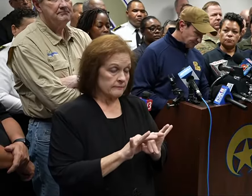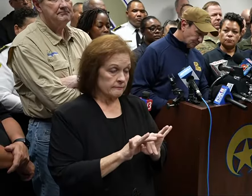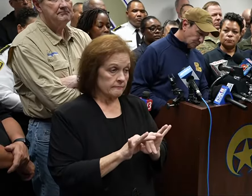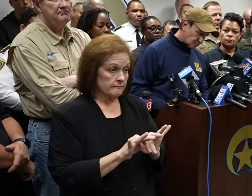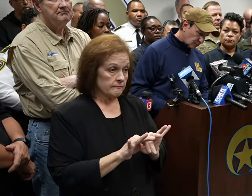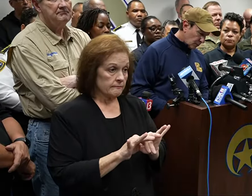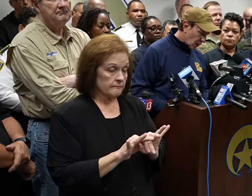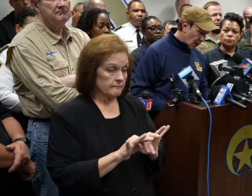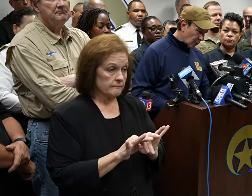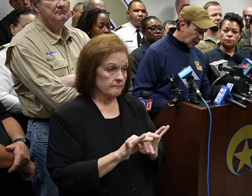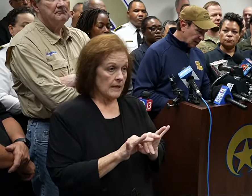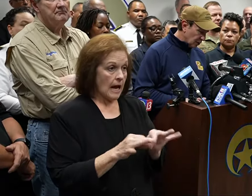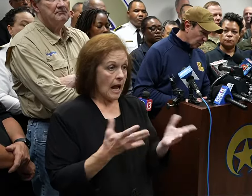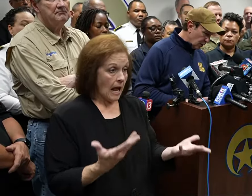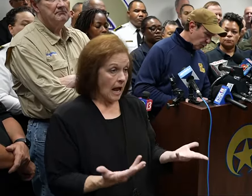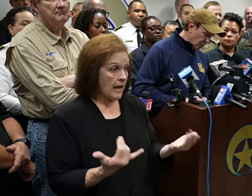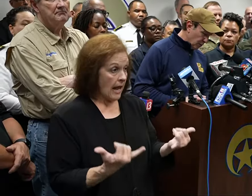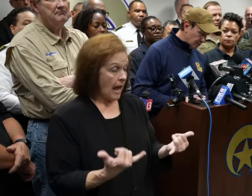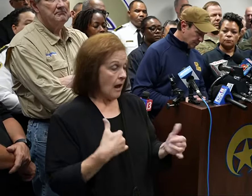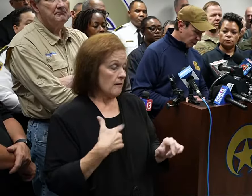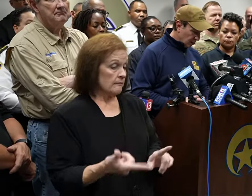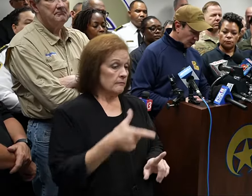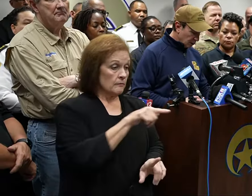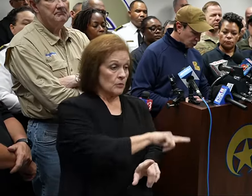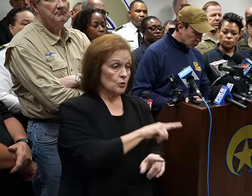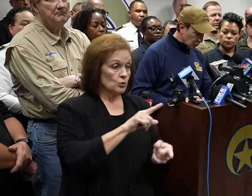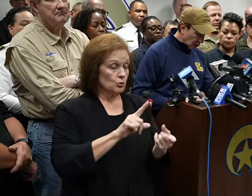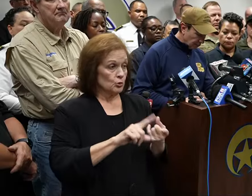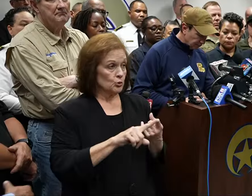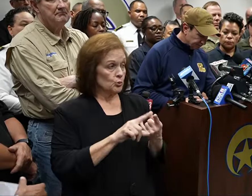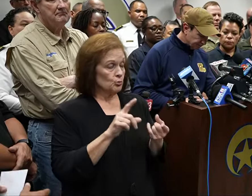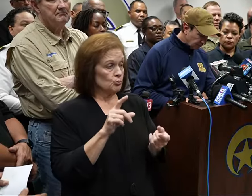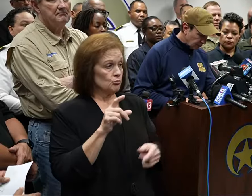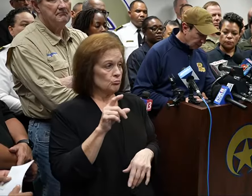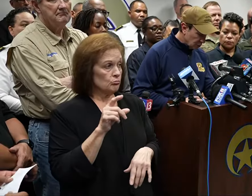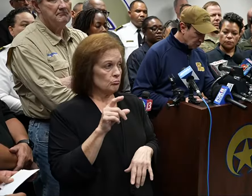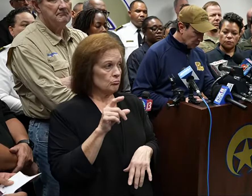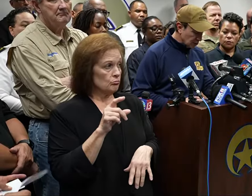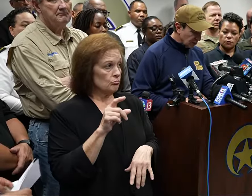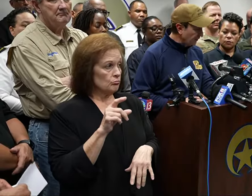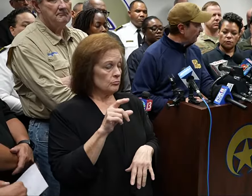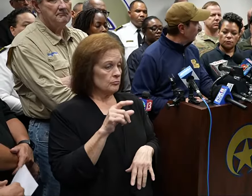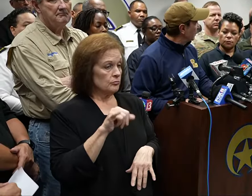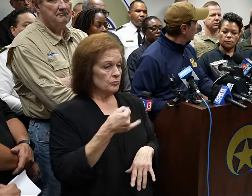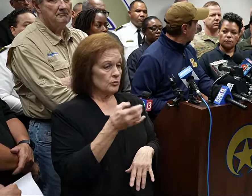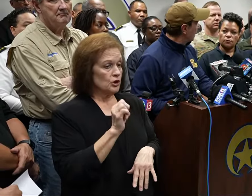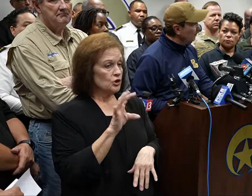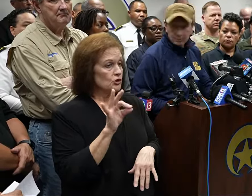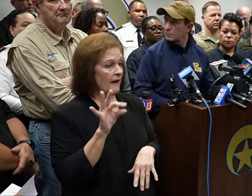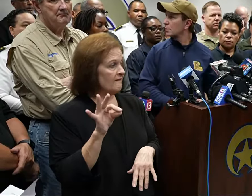that, I would like to turn it over to Jeff